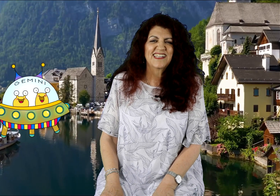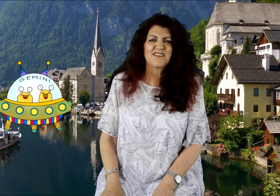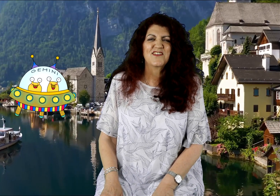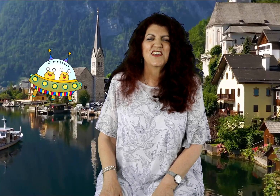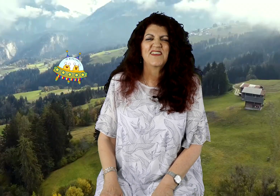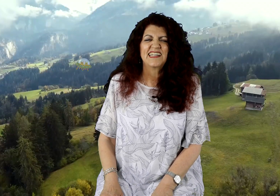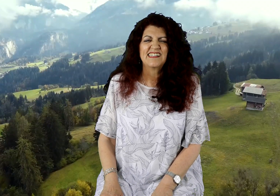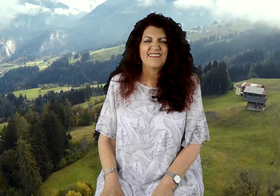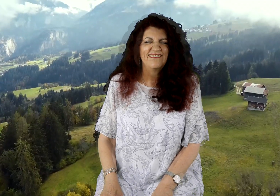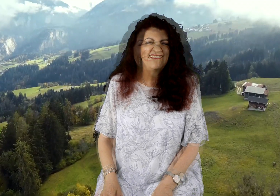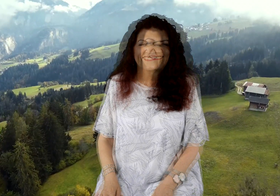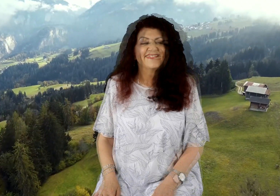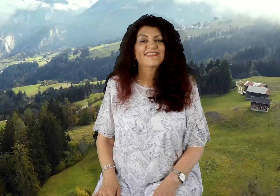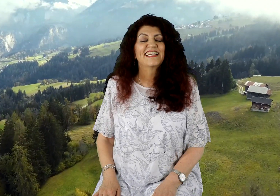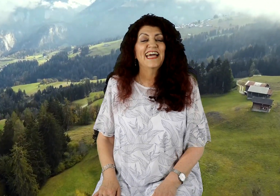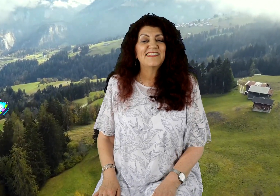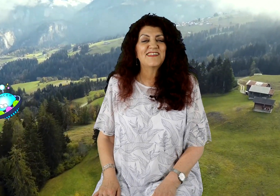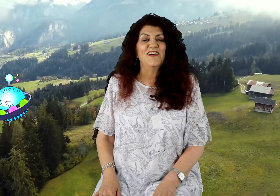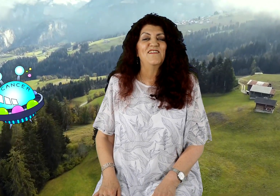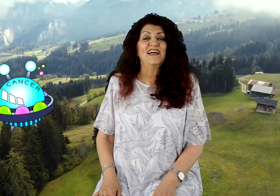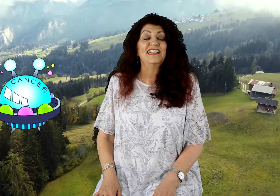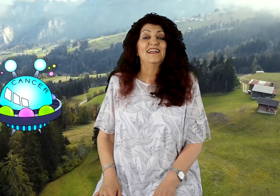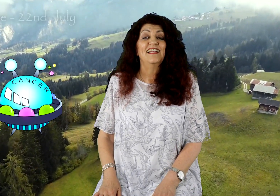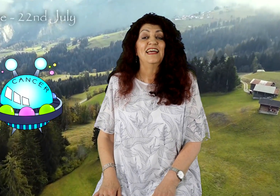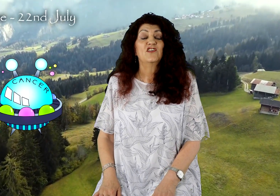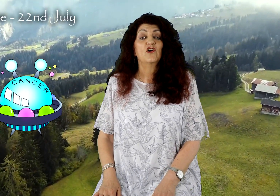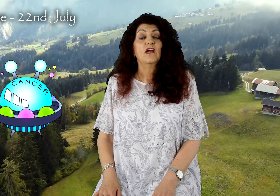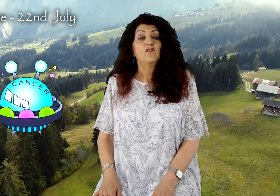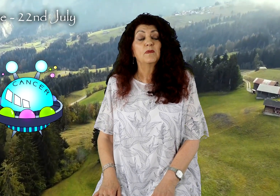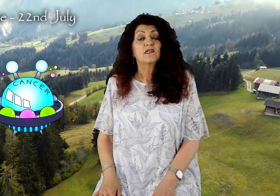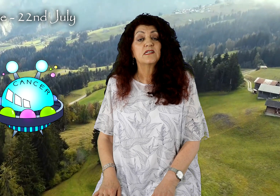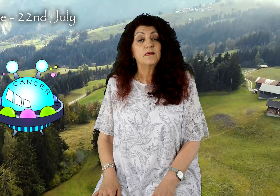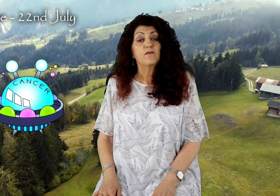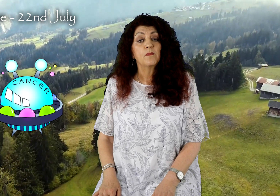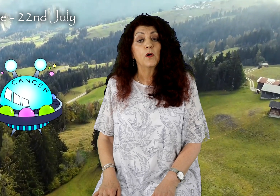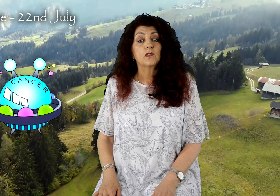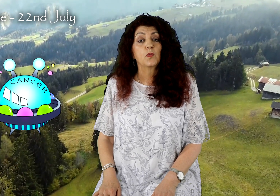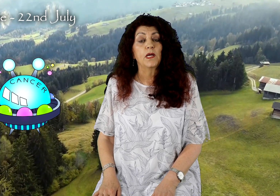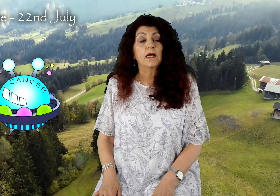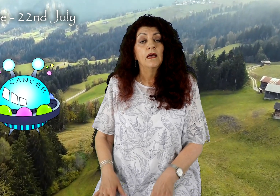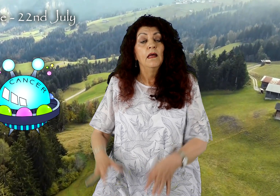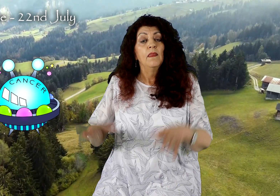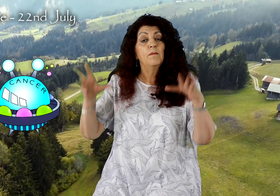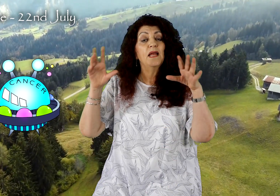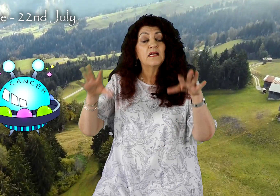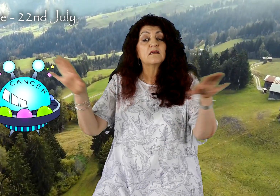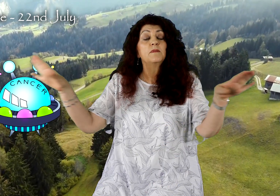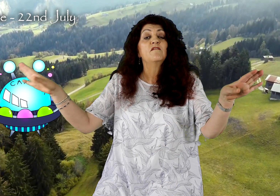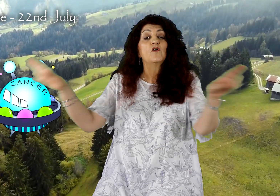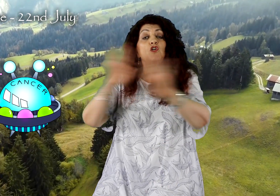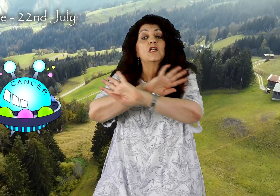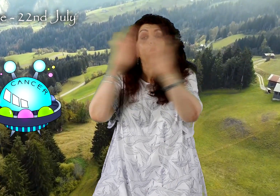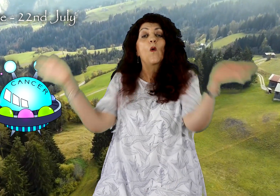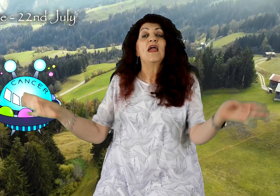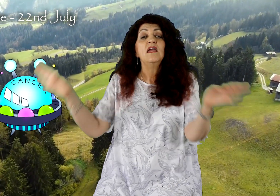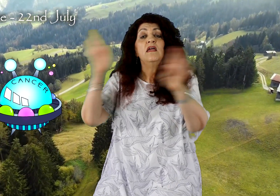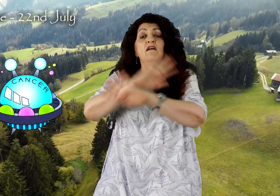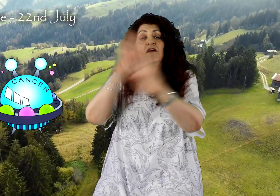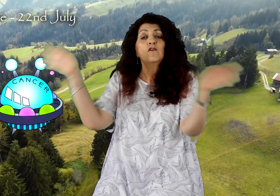it for Gemini. Cancer, my little hedgehog, have you been asleep for the past week? The planets have been virtually waving